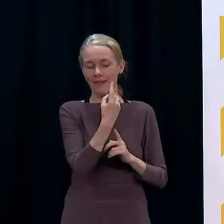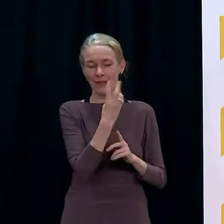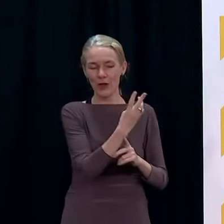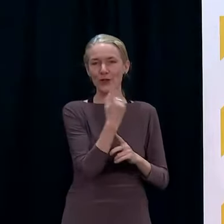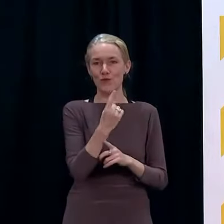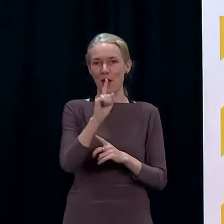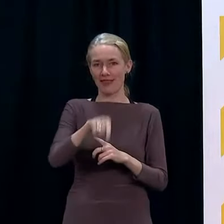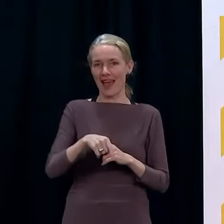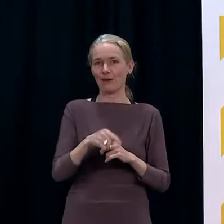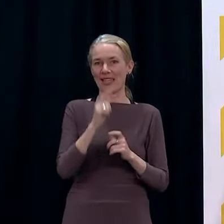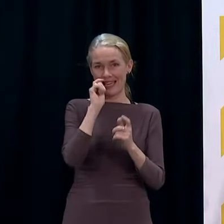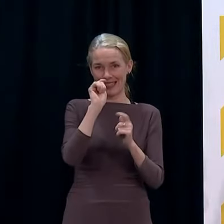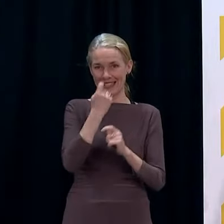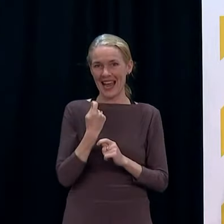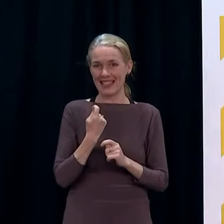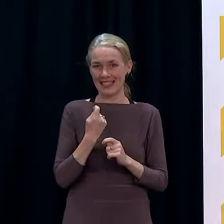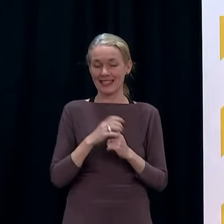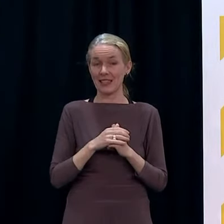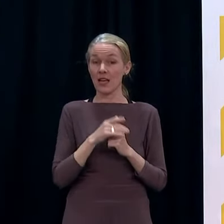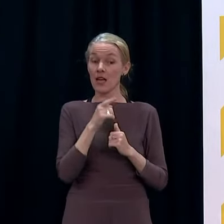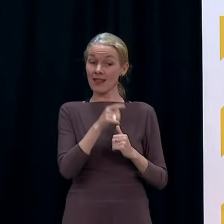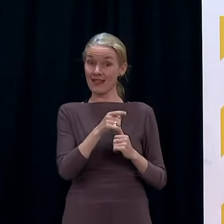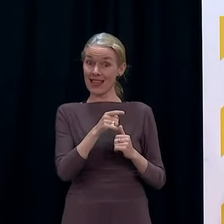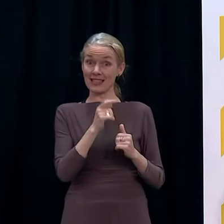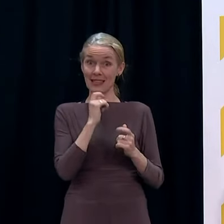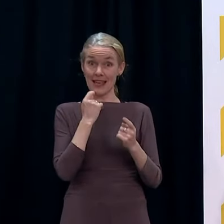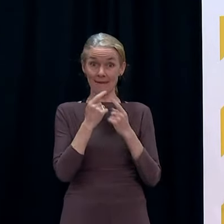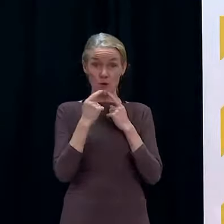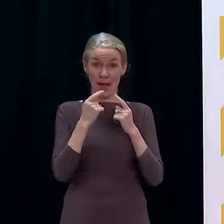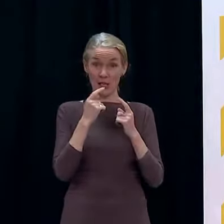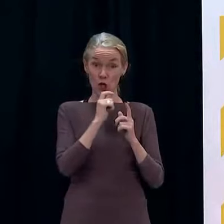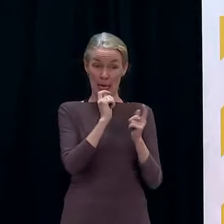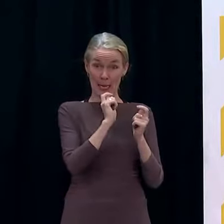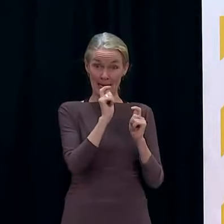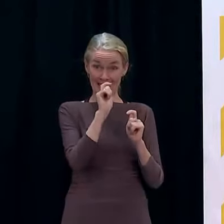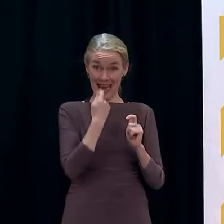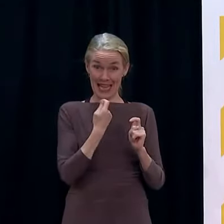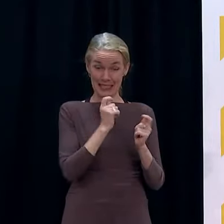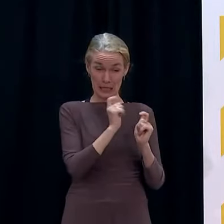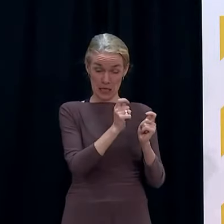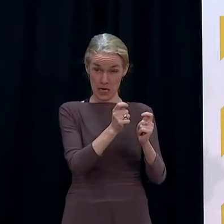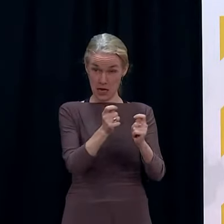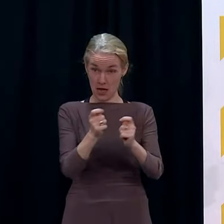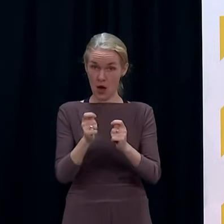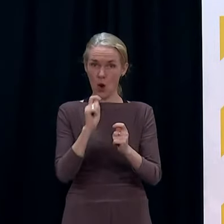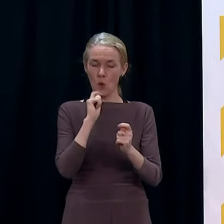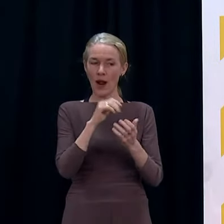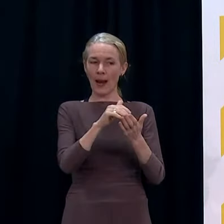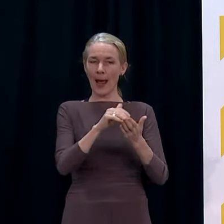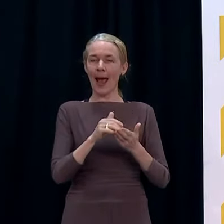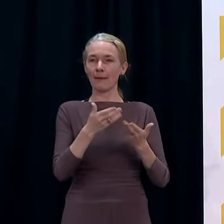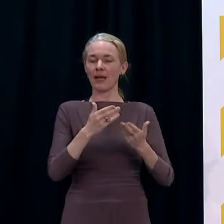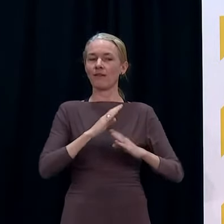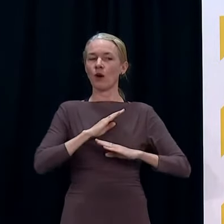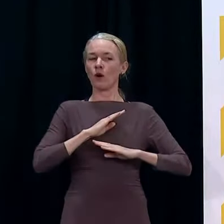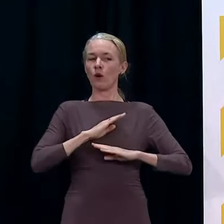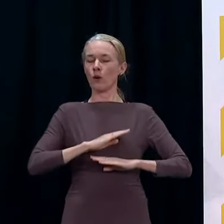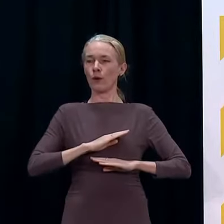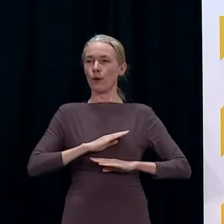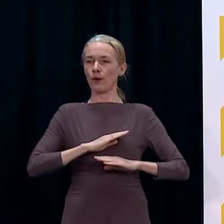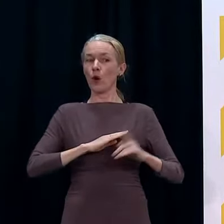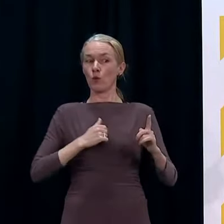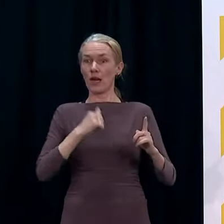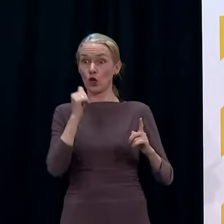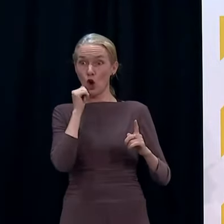maintaining confidence that we are finding any cases of COVID-19 out there. So just to reiterate, if you have symptoms wherever you are in New